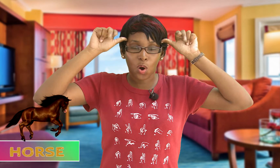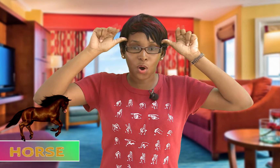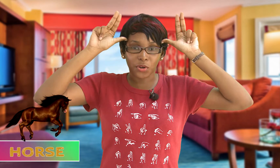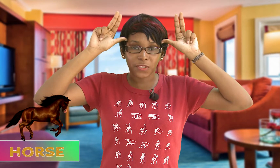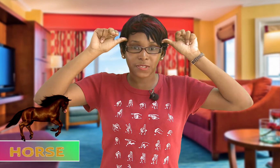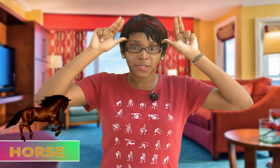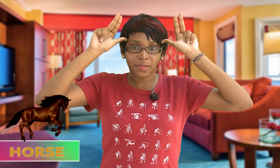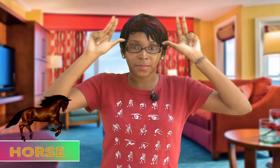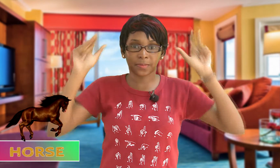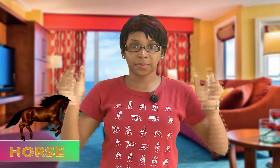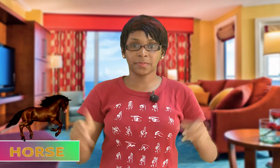Horse.